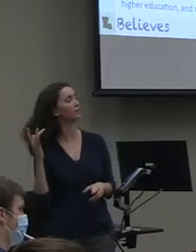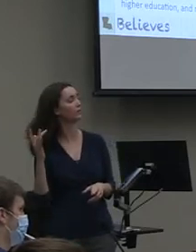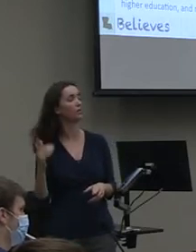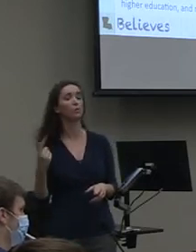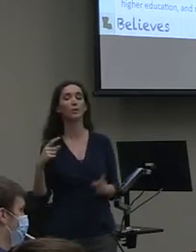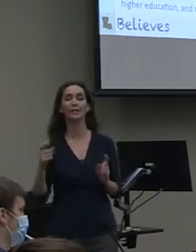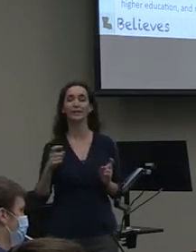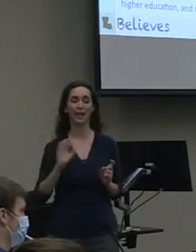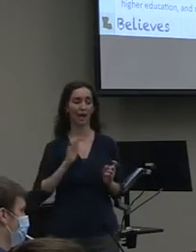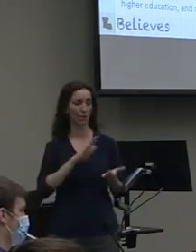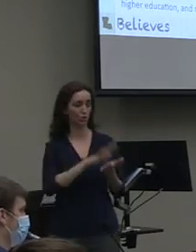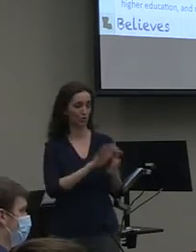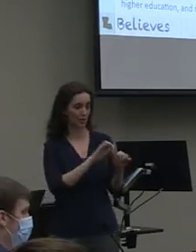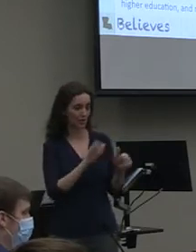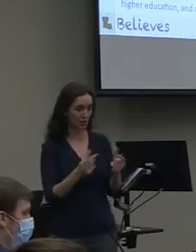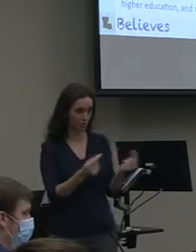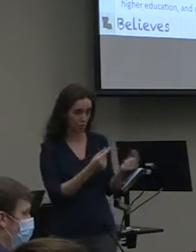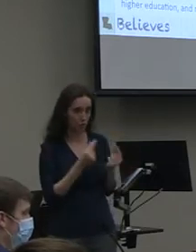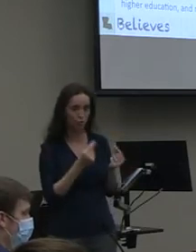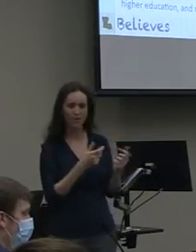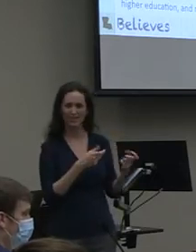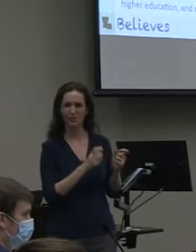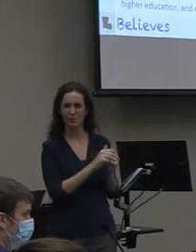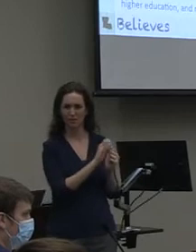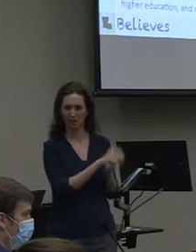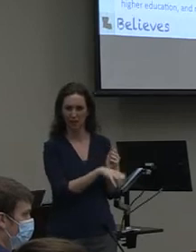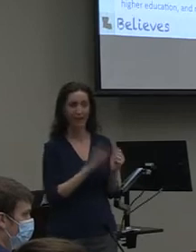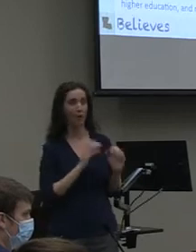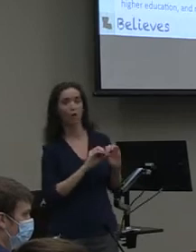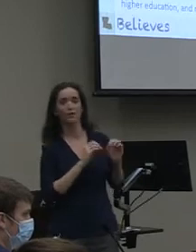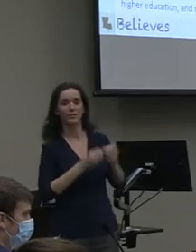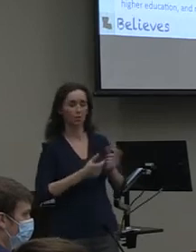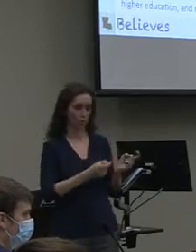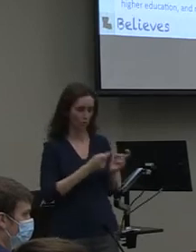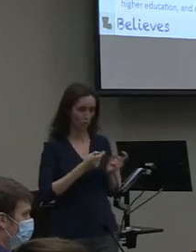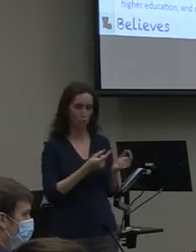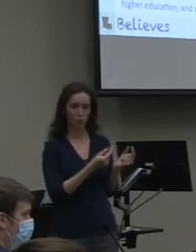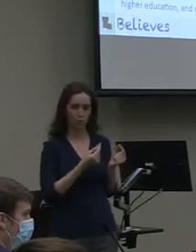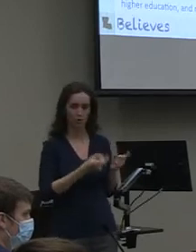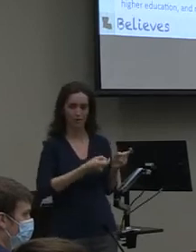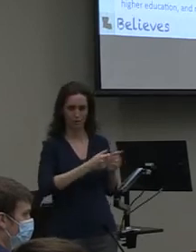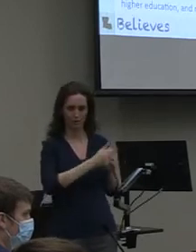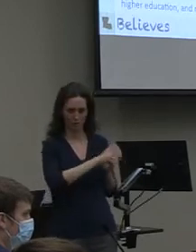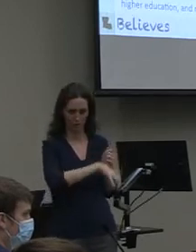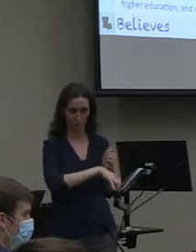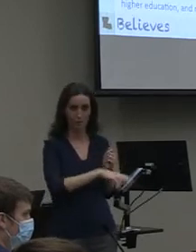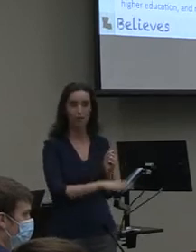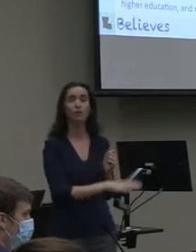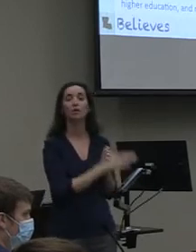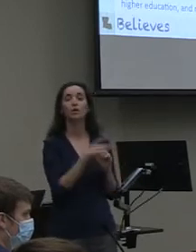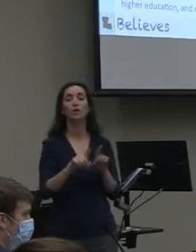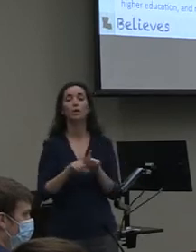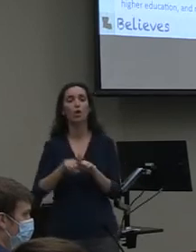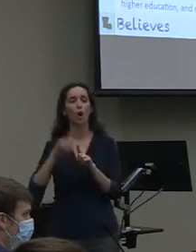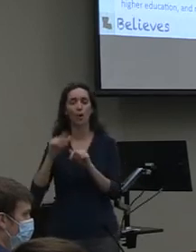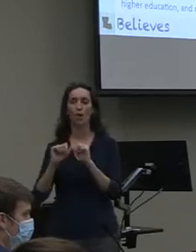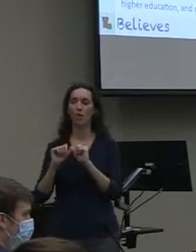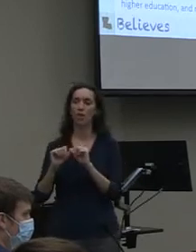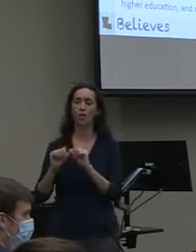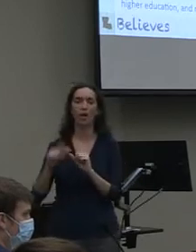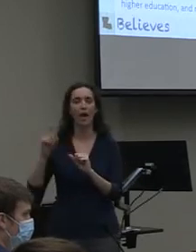have to do in our school systems now or our organizations, but we do have to constantly and